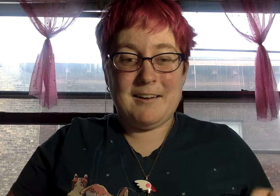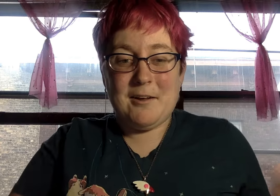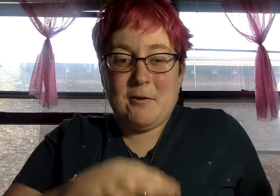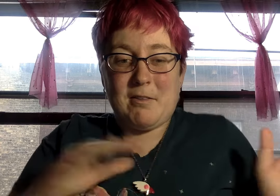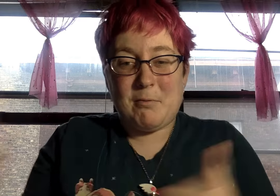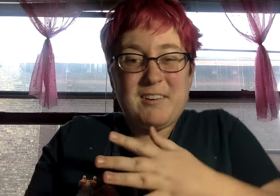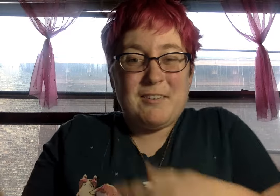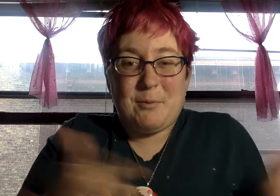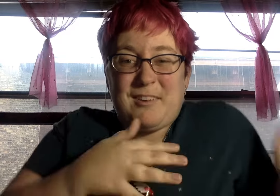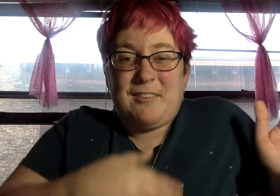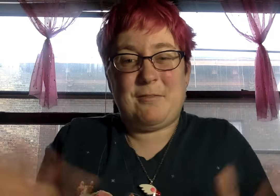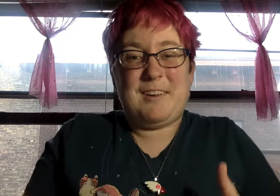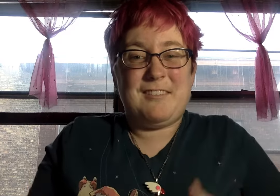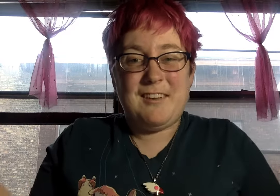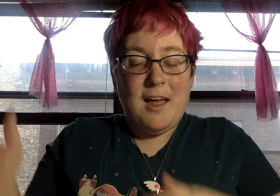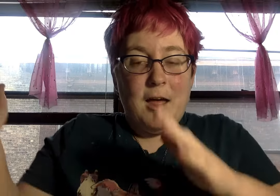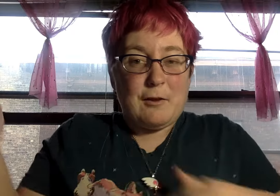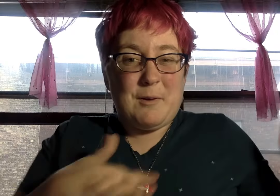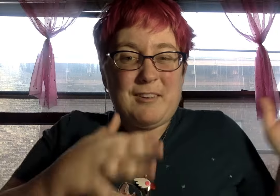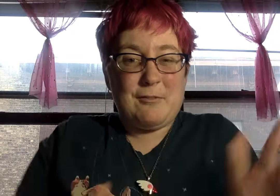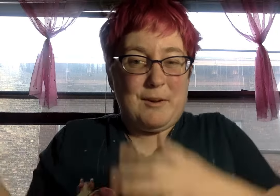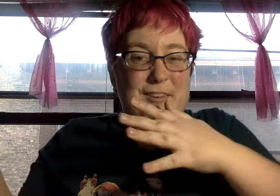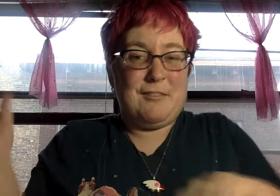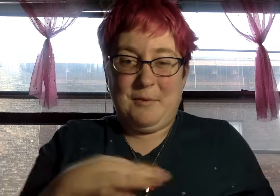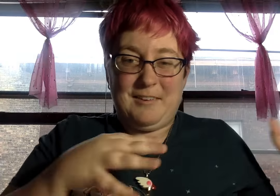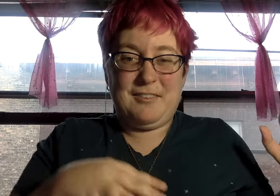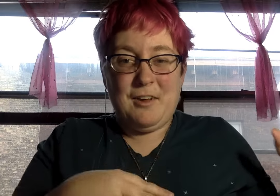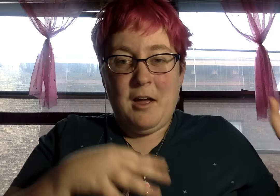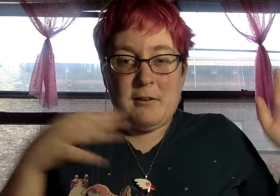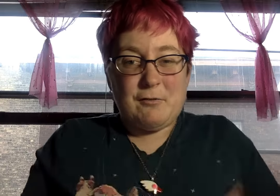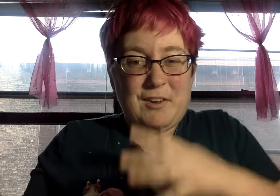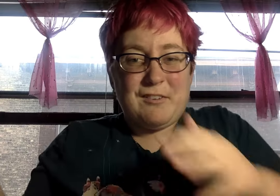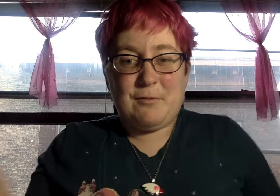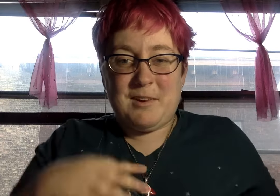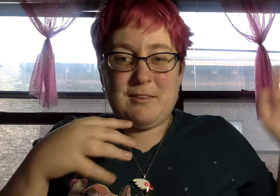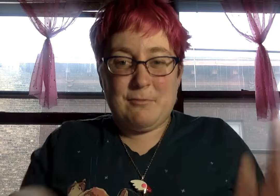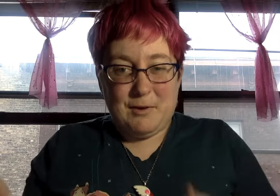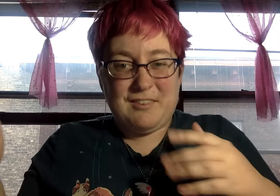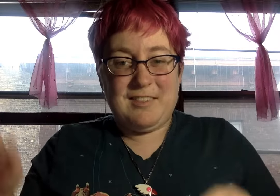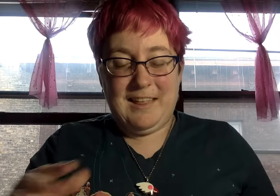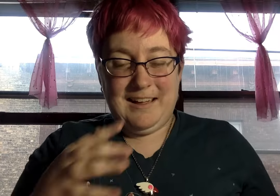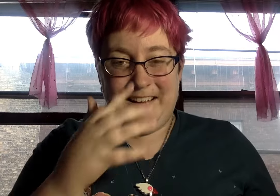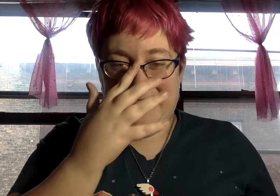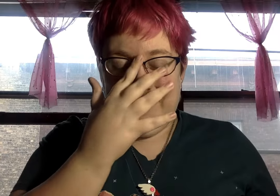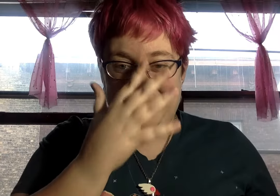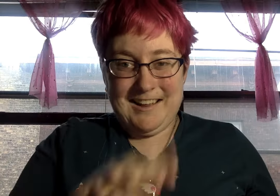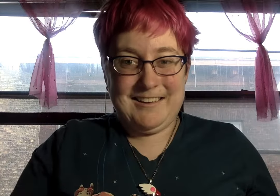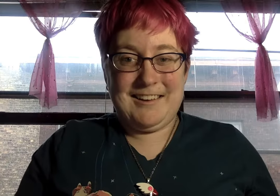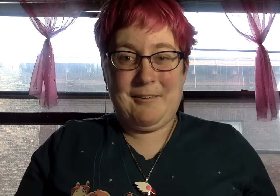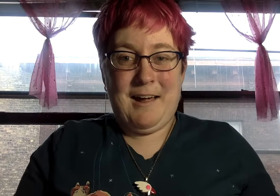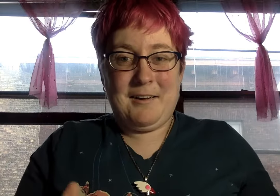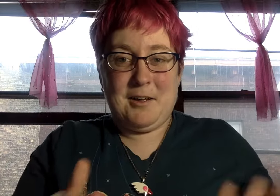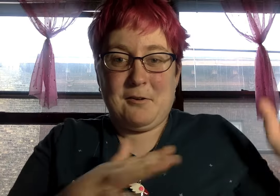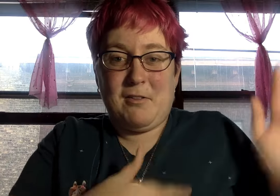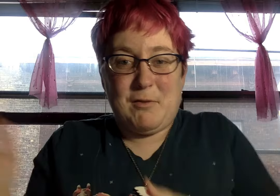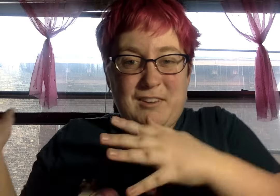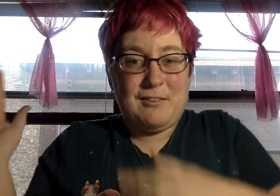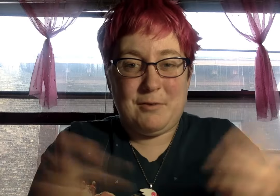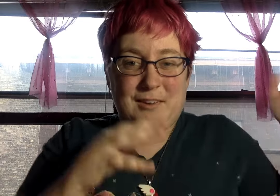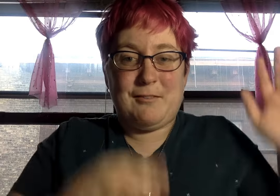go swish, swish, swish, swish, swish, swish, swish, swish, swish. The leaves on the ground go swish, swish,